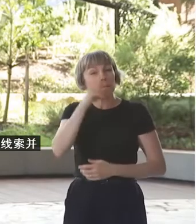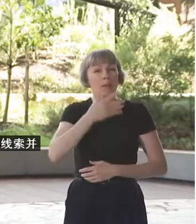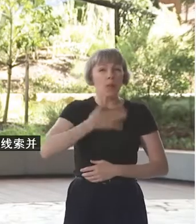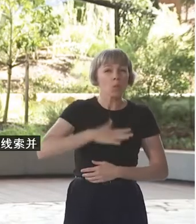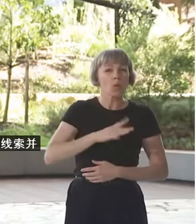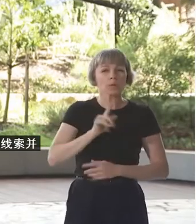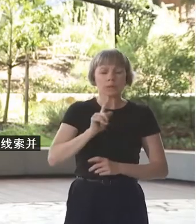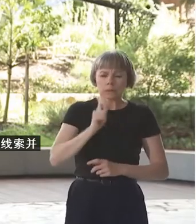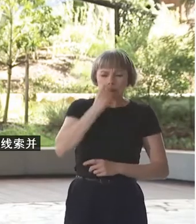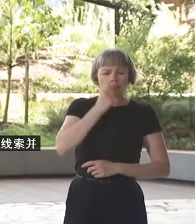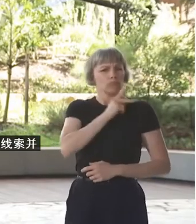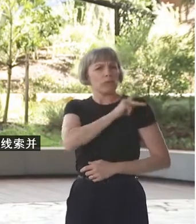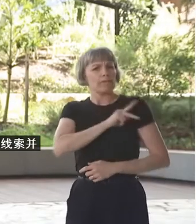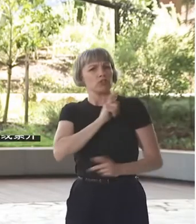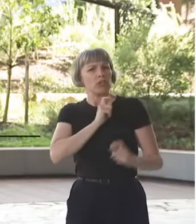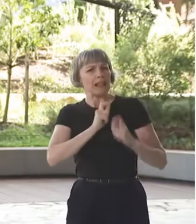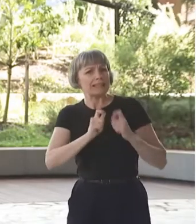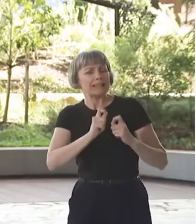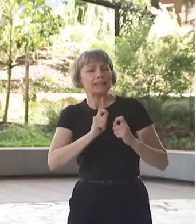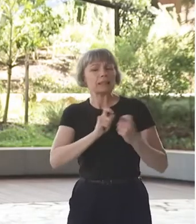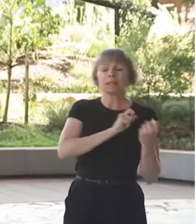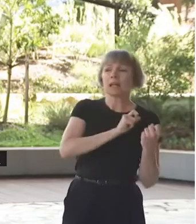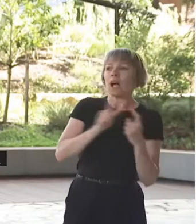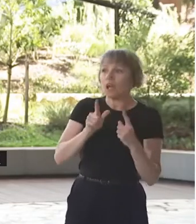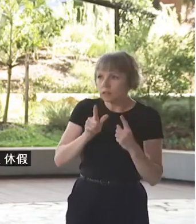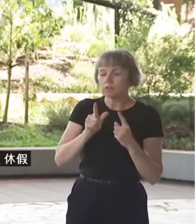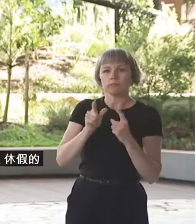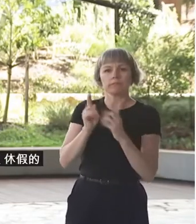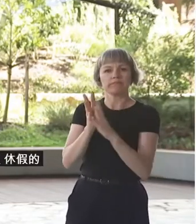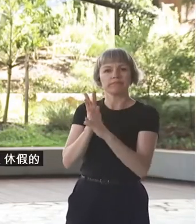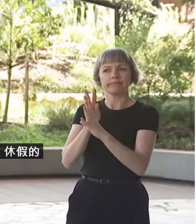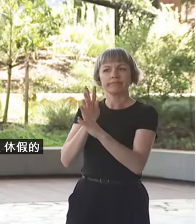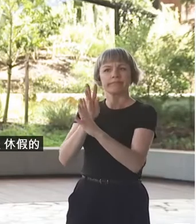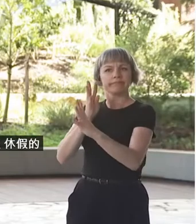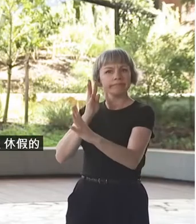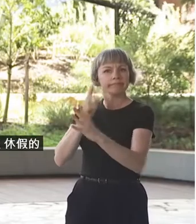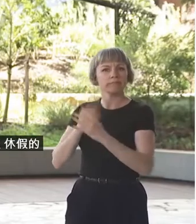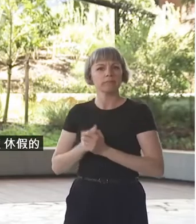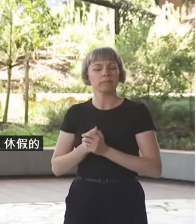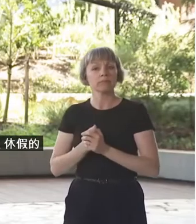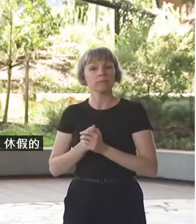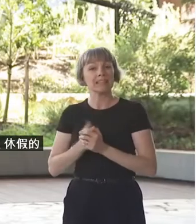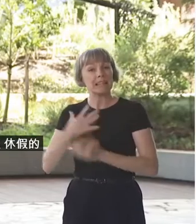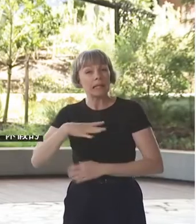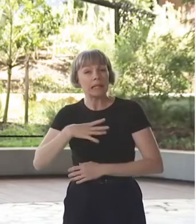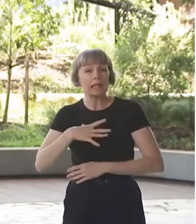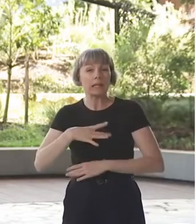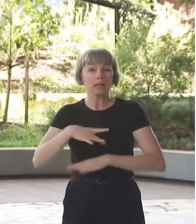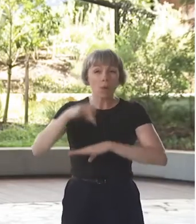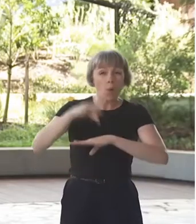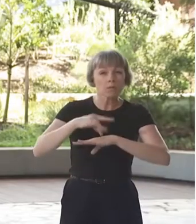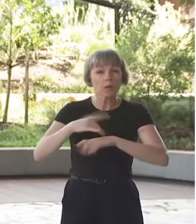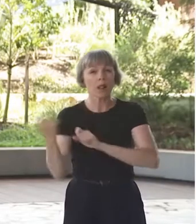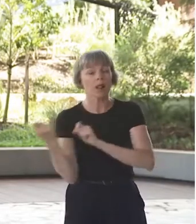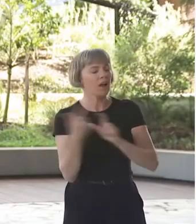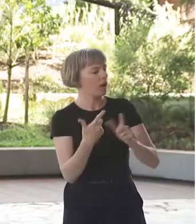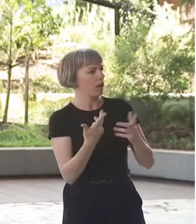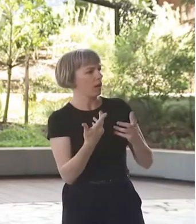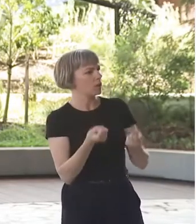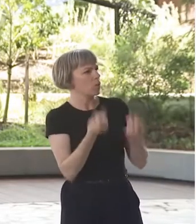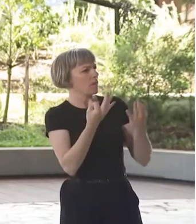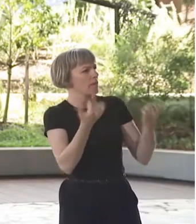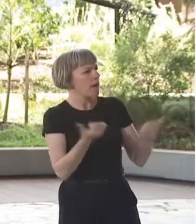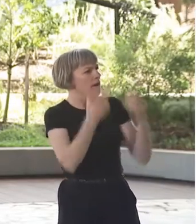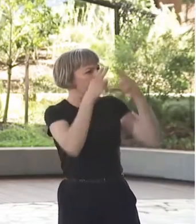up for PCRs, the transition into rapid antigen tests, the furloughed workforces. These are difficulties that